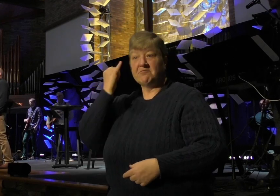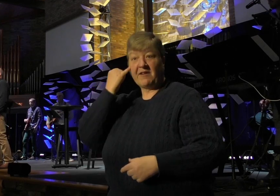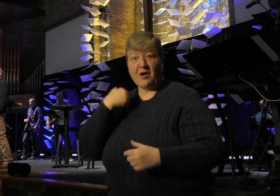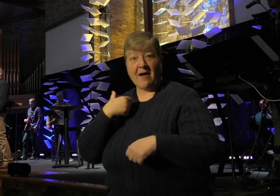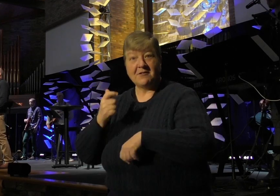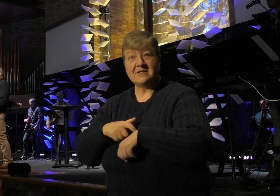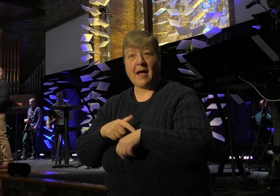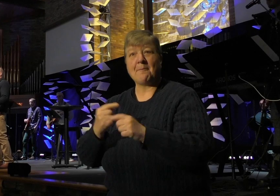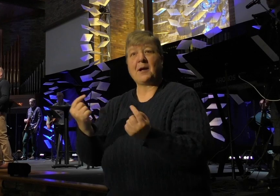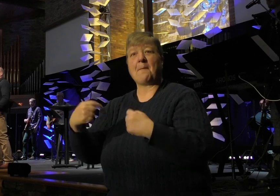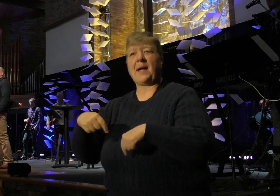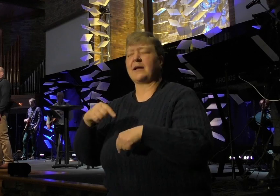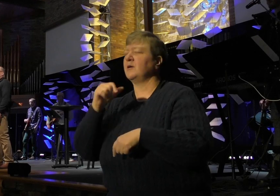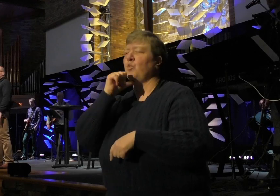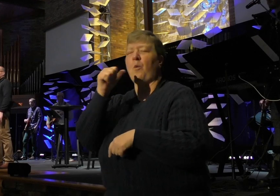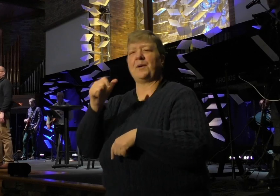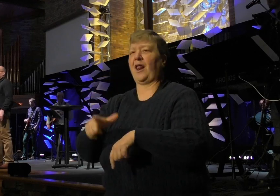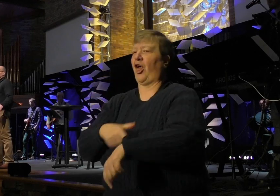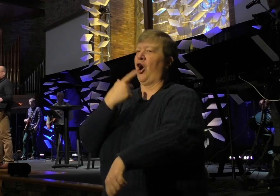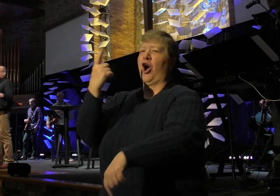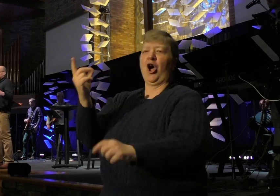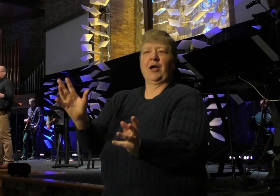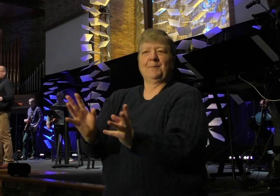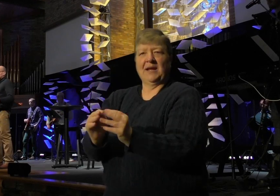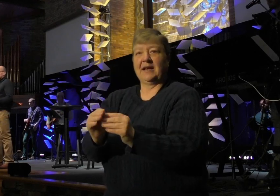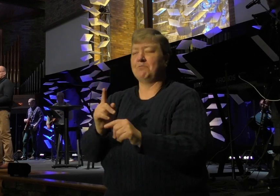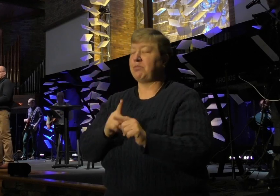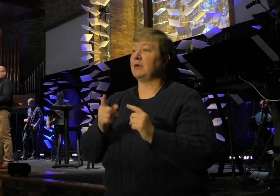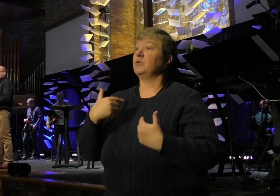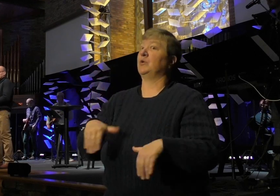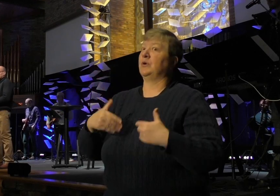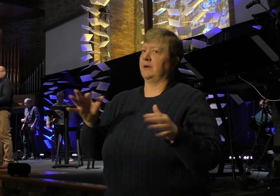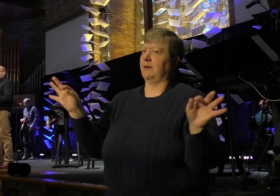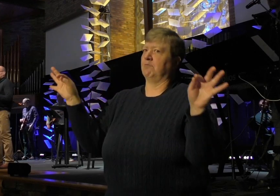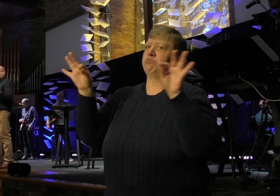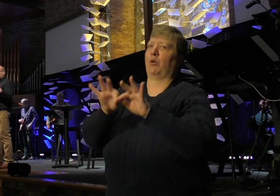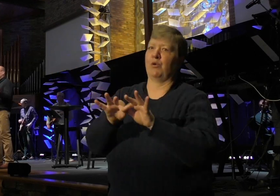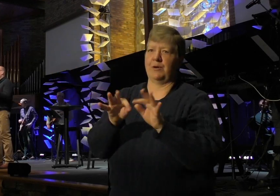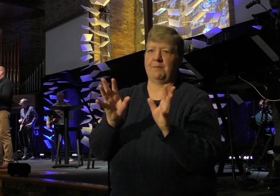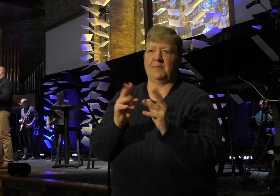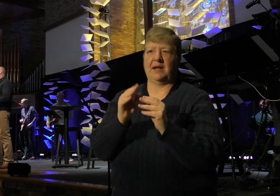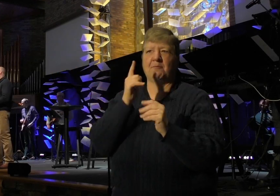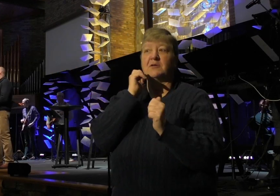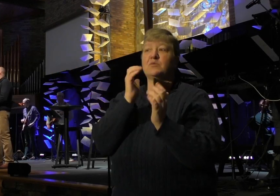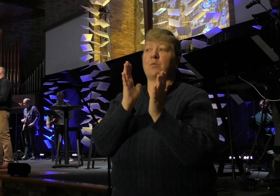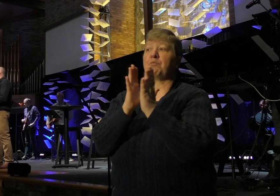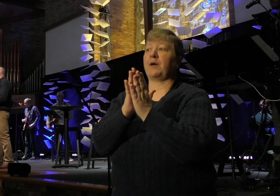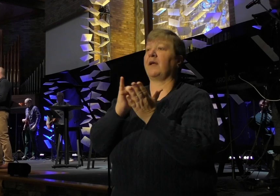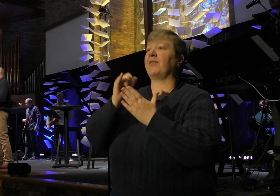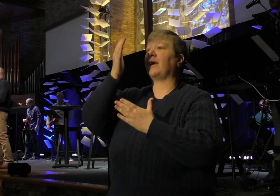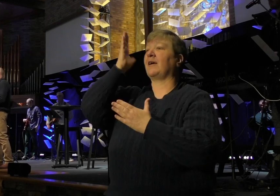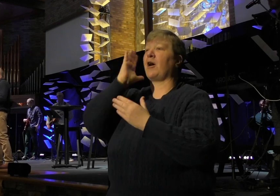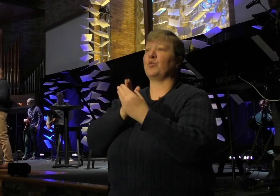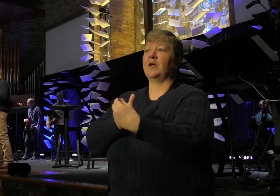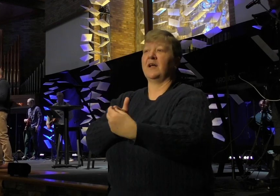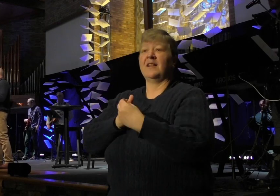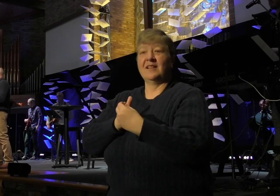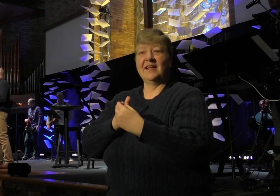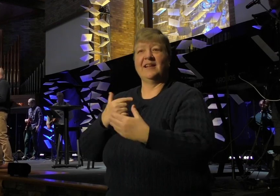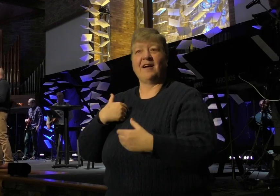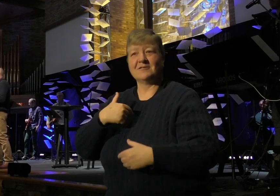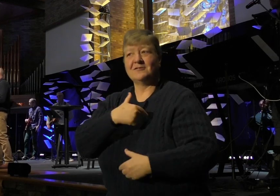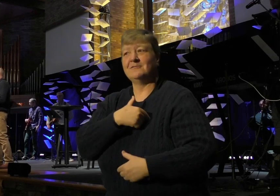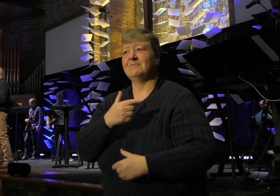come back for that. It's not going to be a real long meeting. But it's really, really important meeting because we are praying that God would lead to us the next